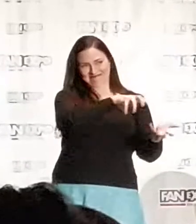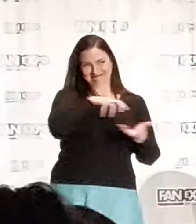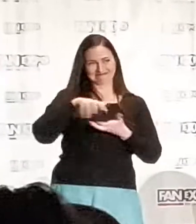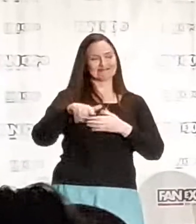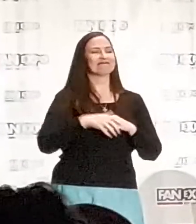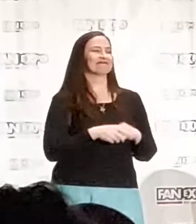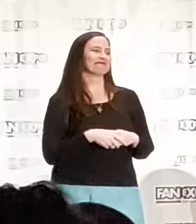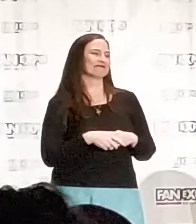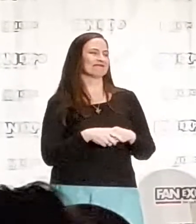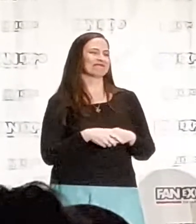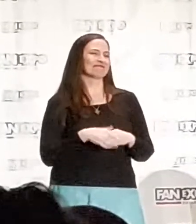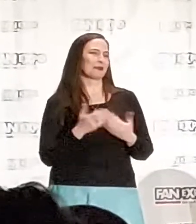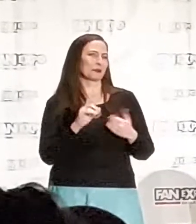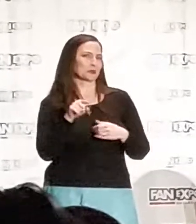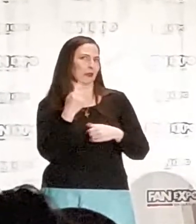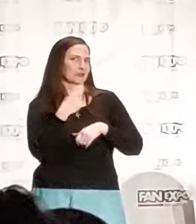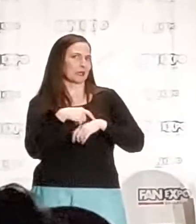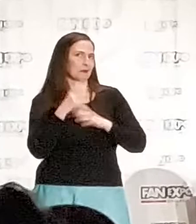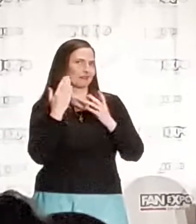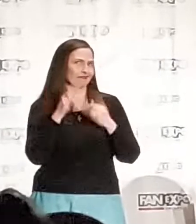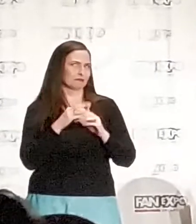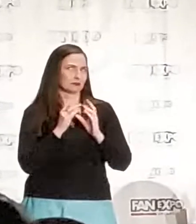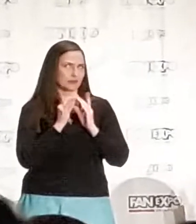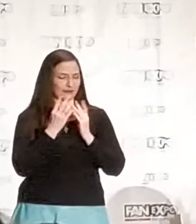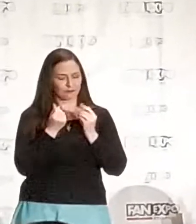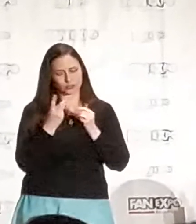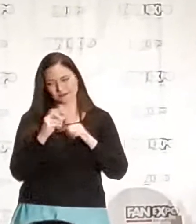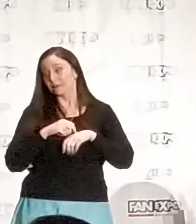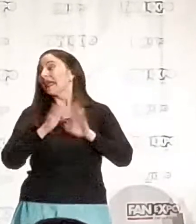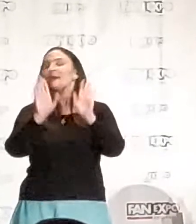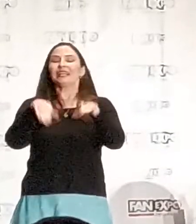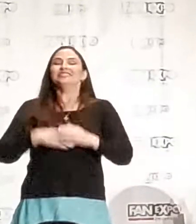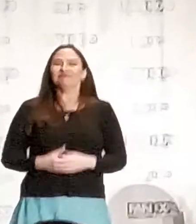Maybe I only did that once, I don't know. Or multiple times.